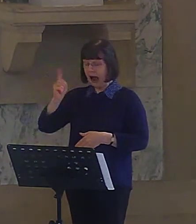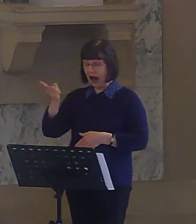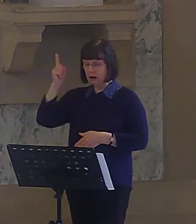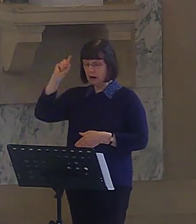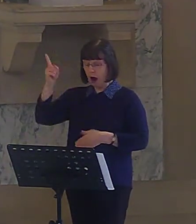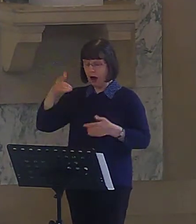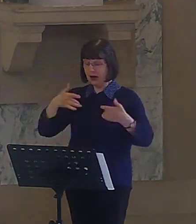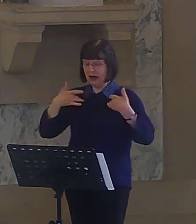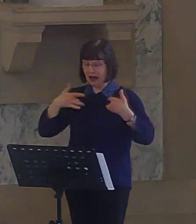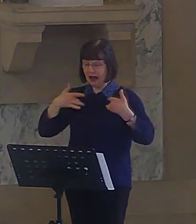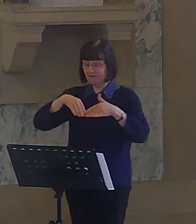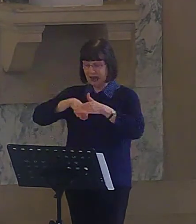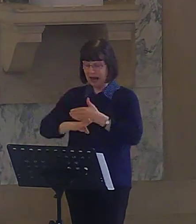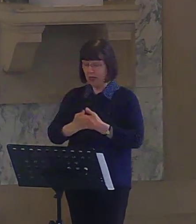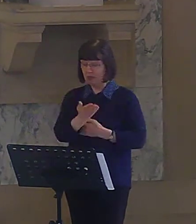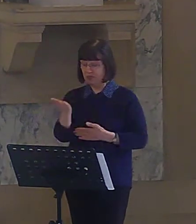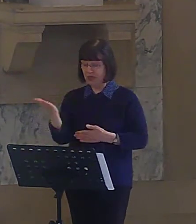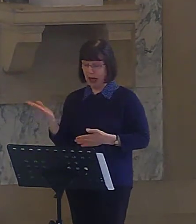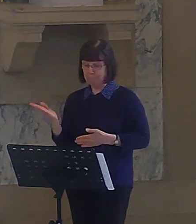them.